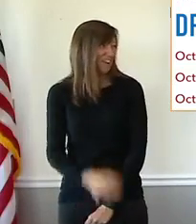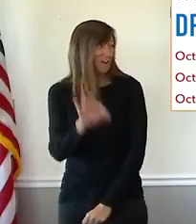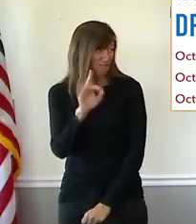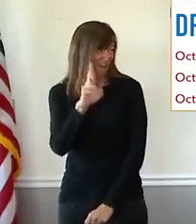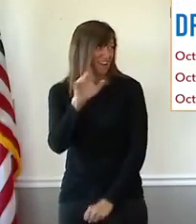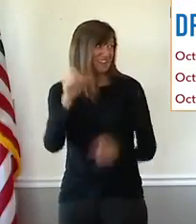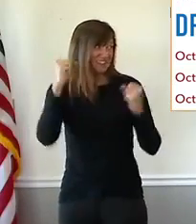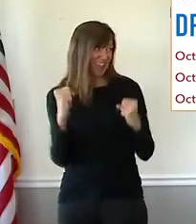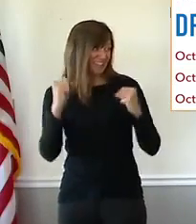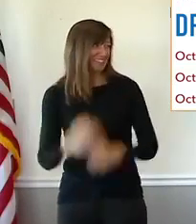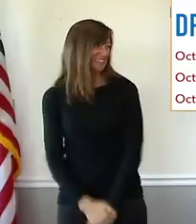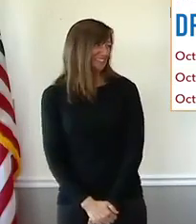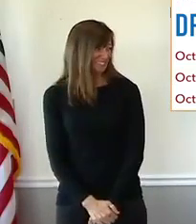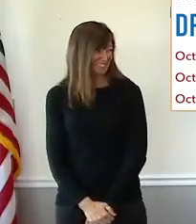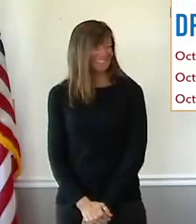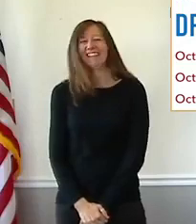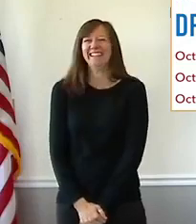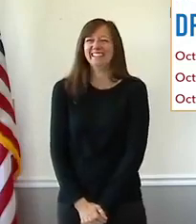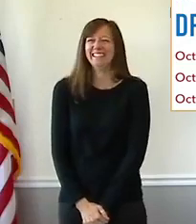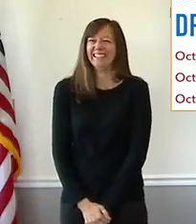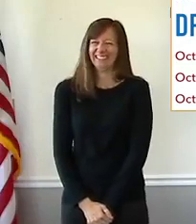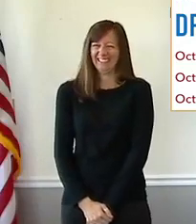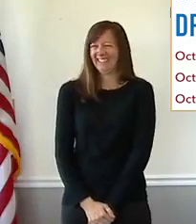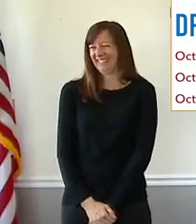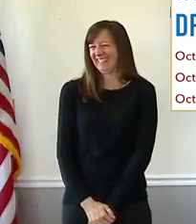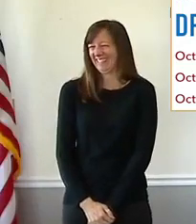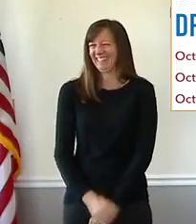Fry. Fry-yay. Yay.